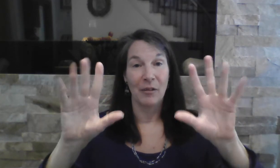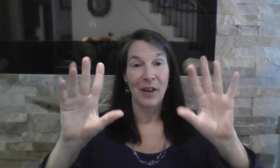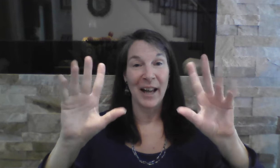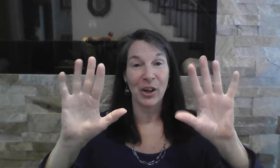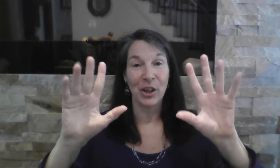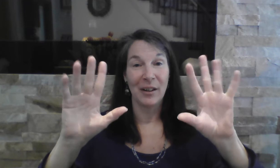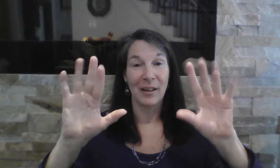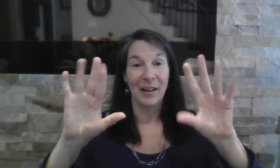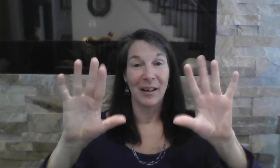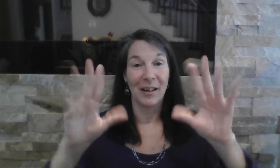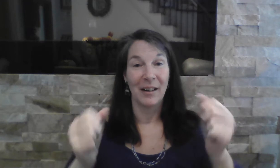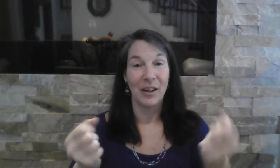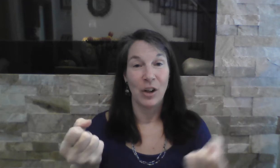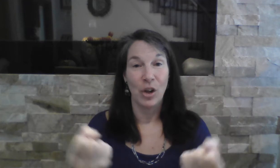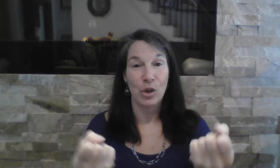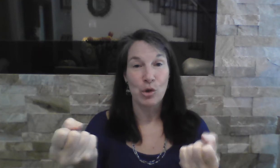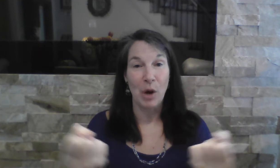Fire truck.